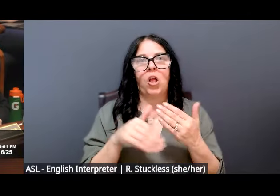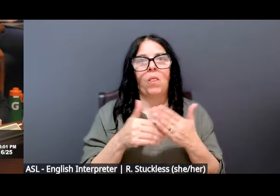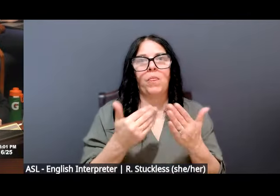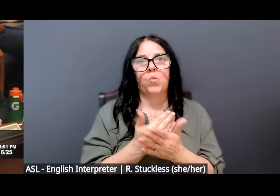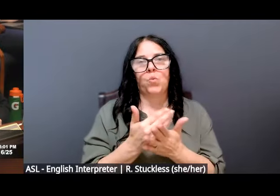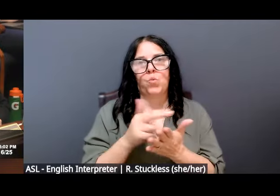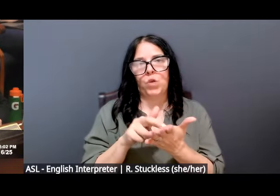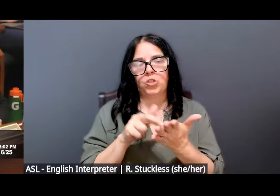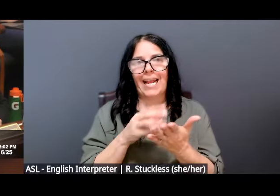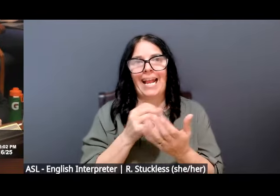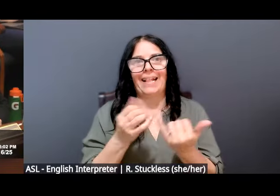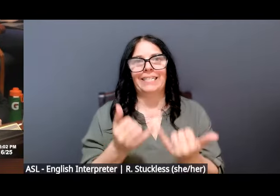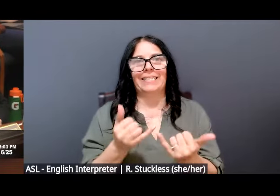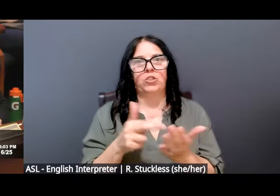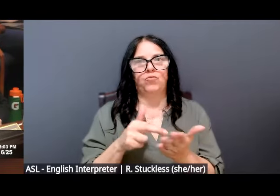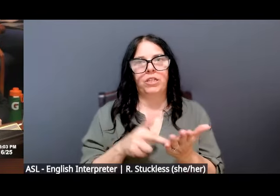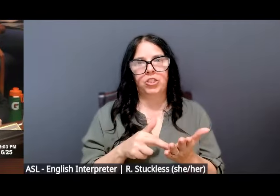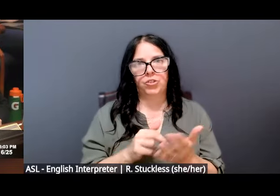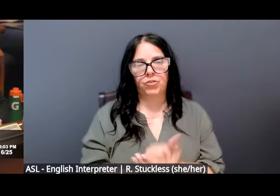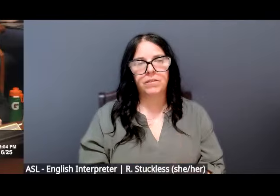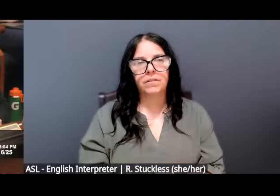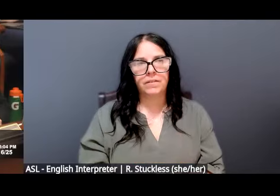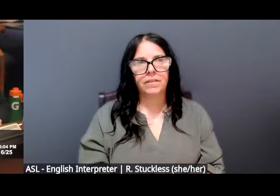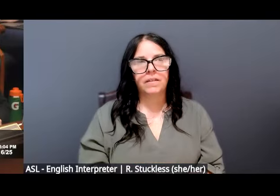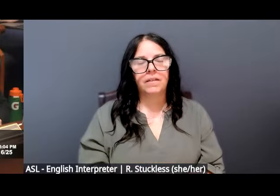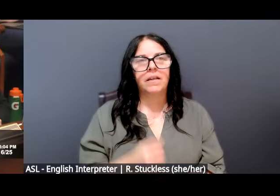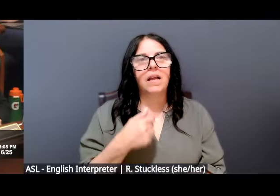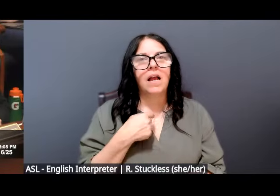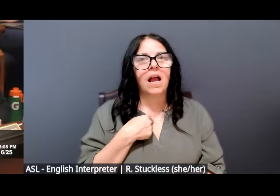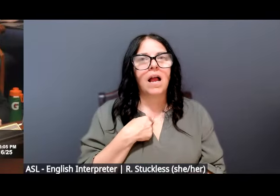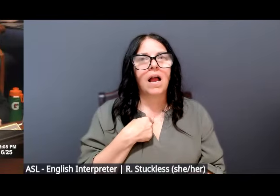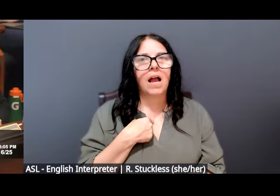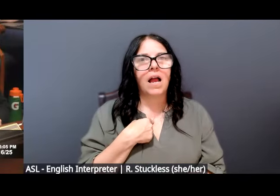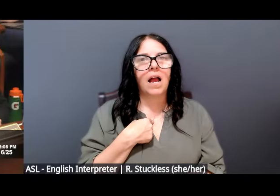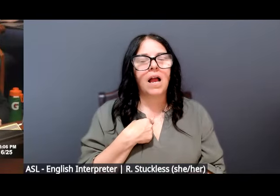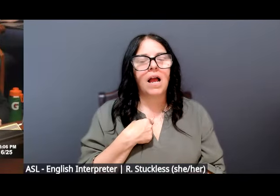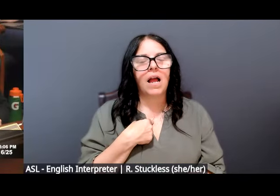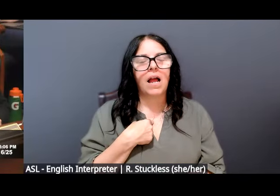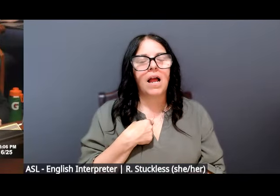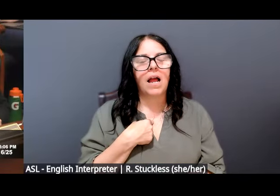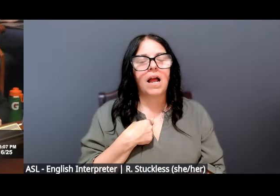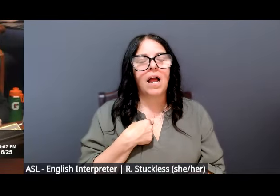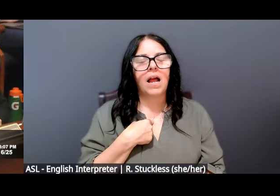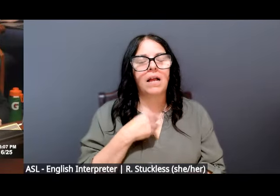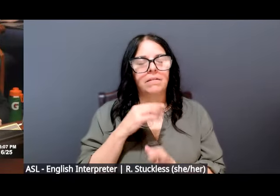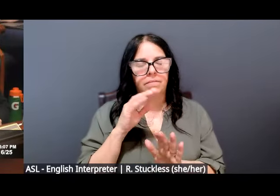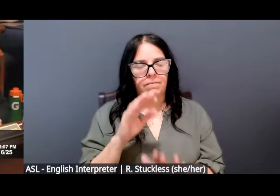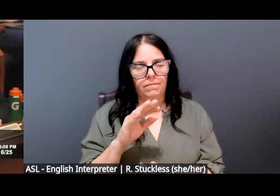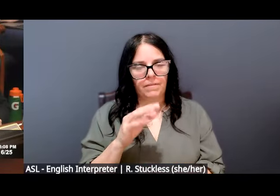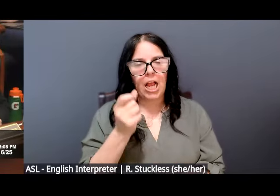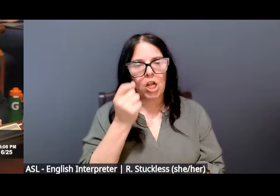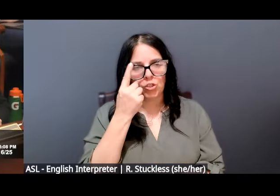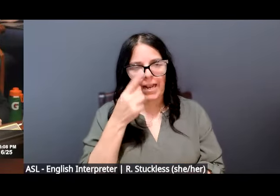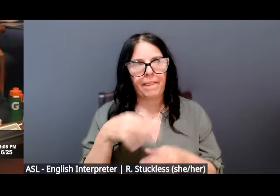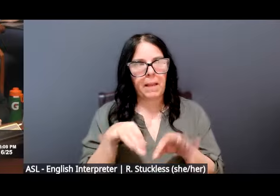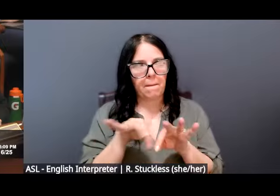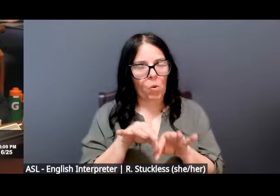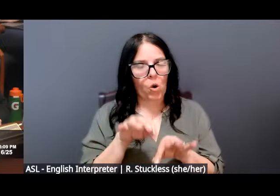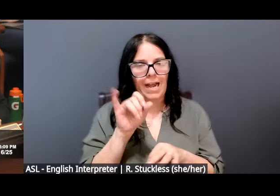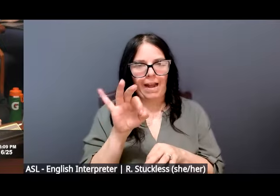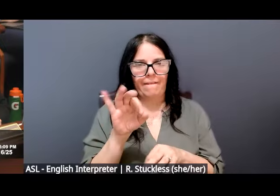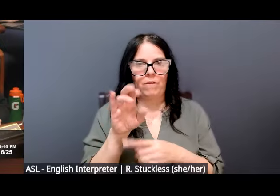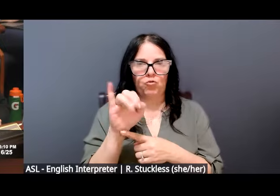existing registrants. I think I understand the importance of the criminal penalties. It's just so hard to